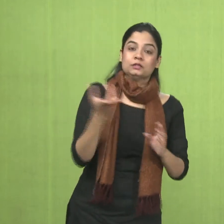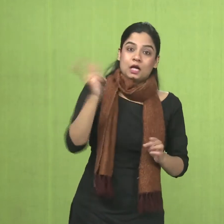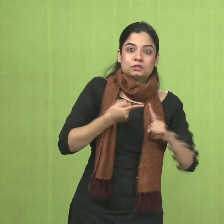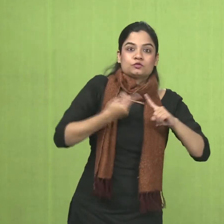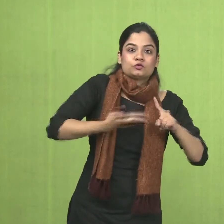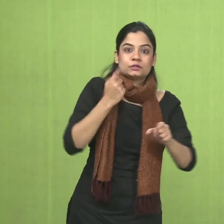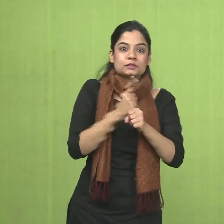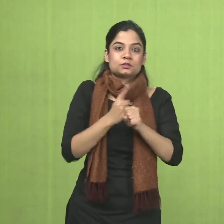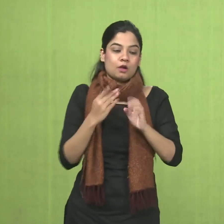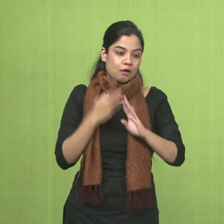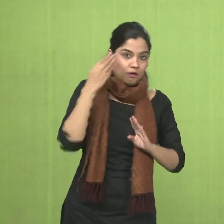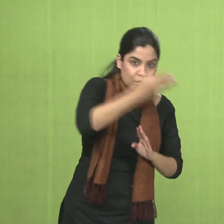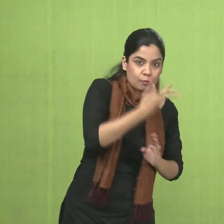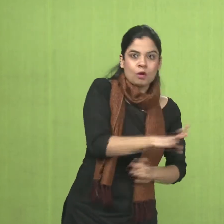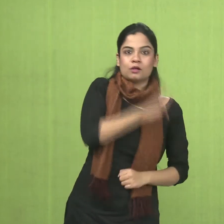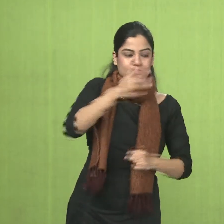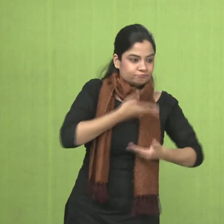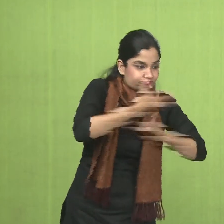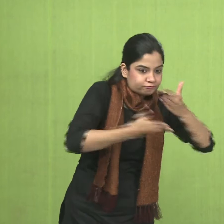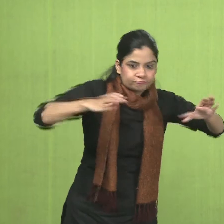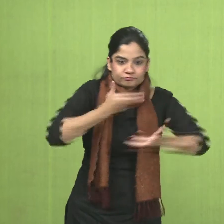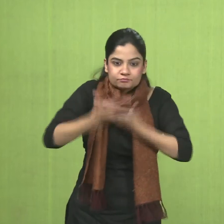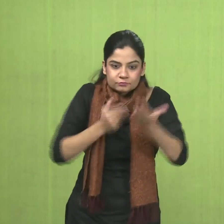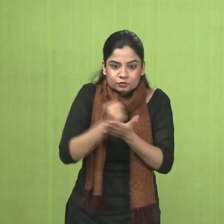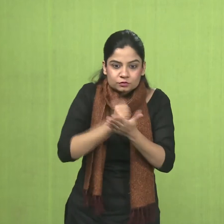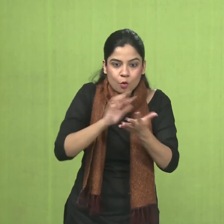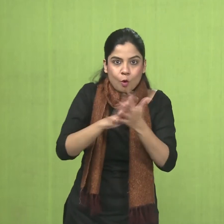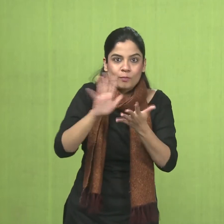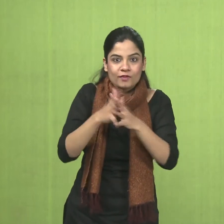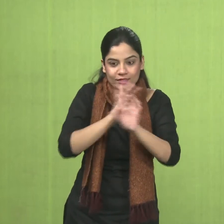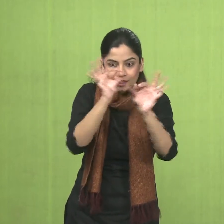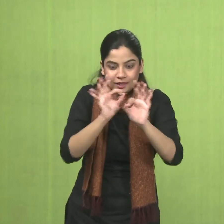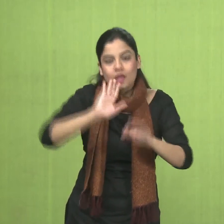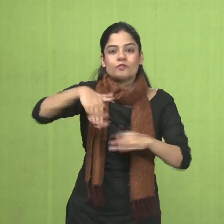be tuitions. Doing homework etc. together in the tuitions.